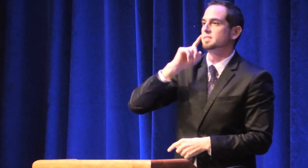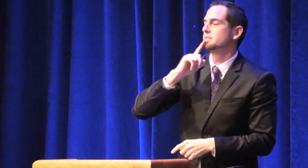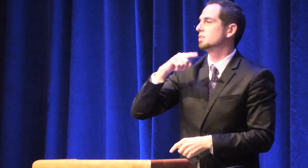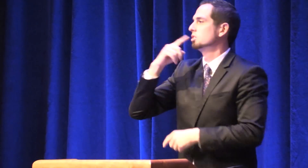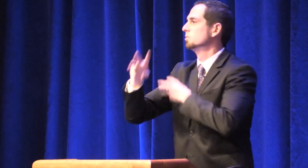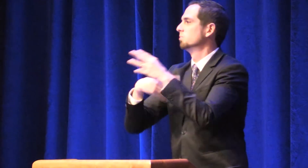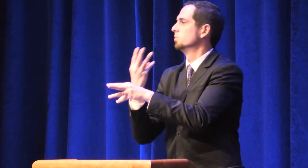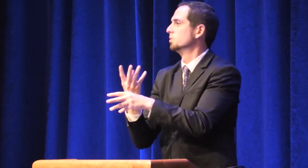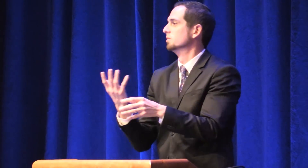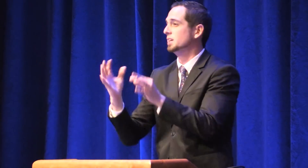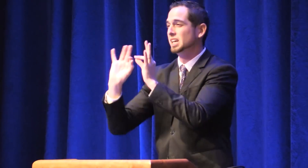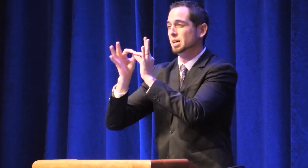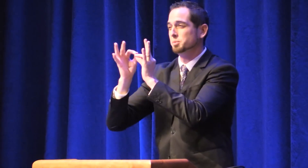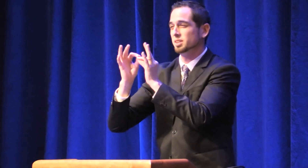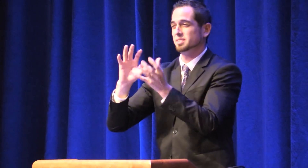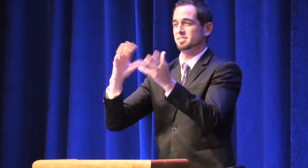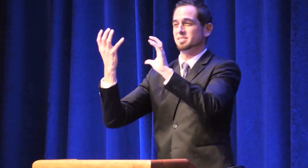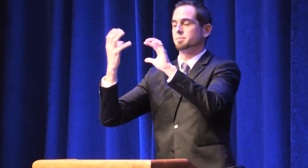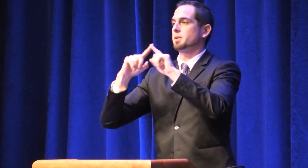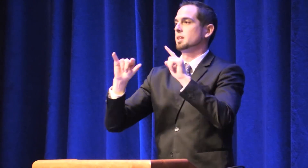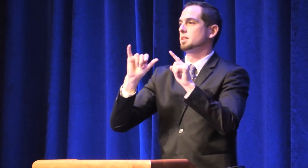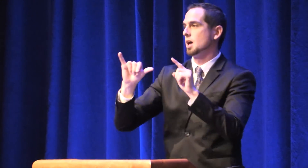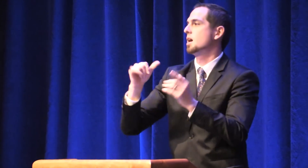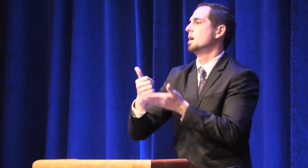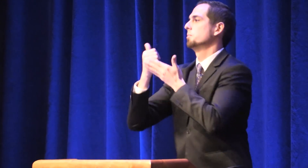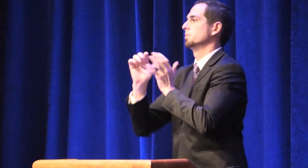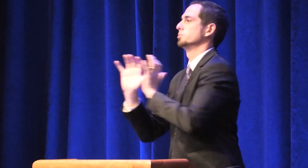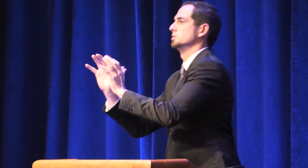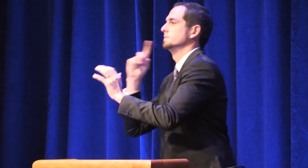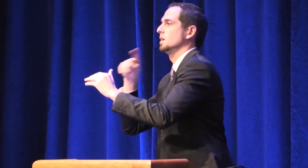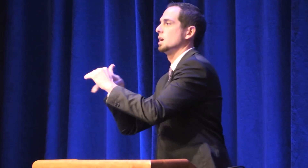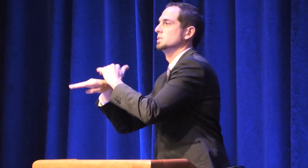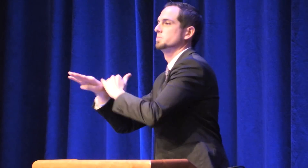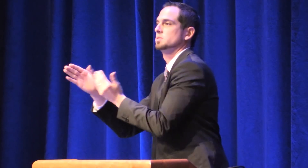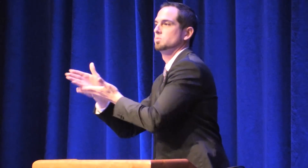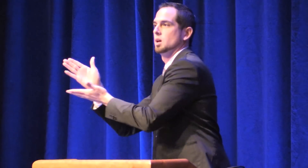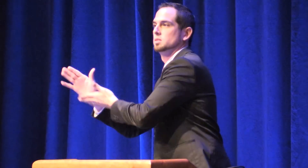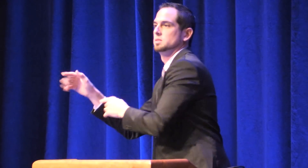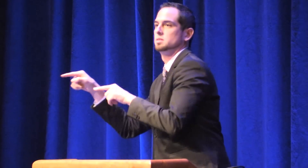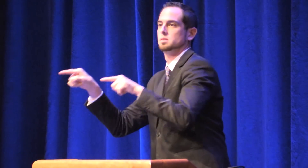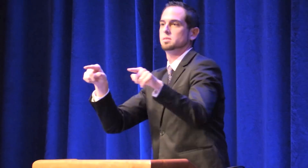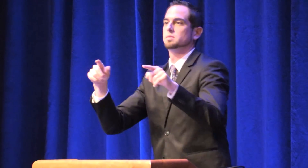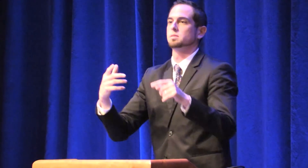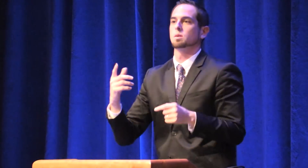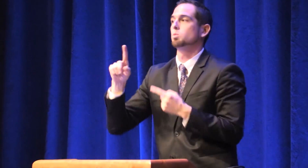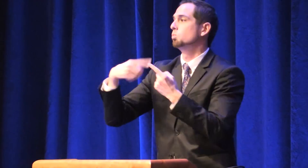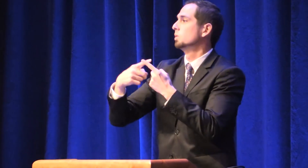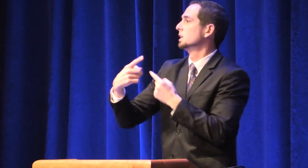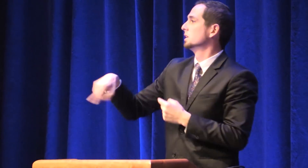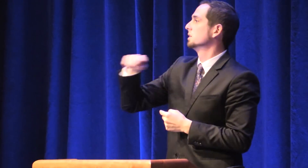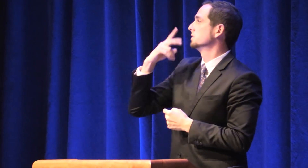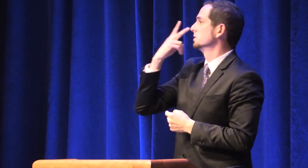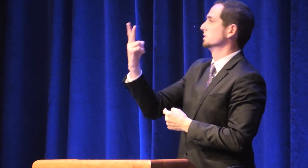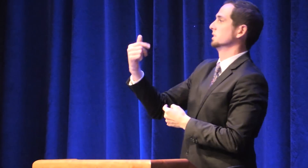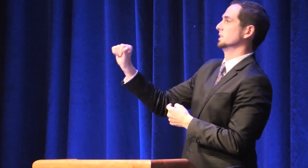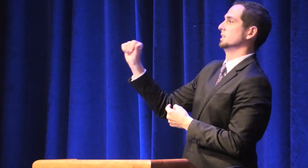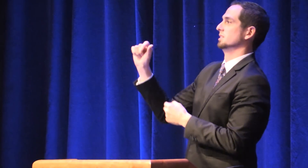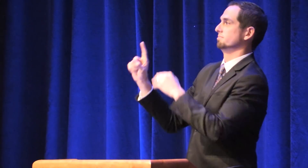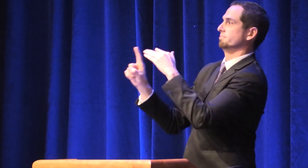though. We have a number of intersections of the hearing and deaf worlds that have allowed us to propel our voices